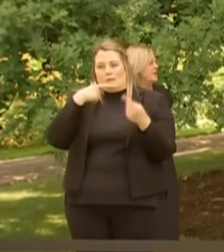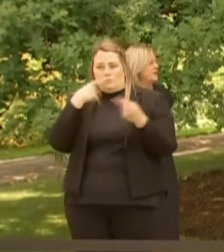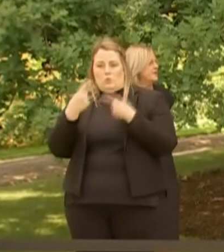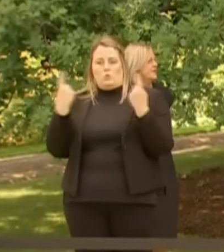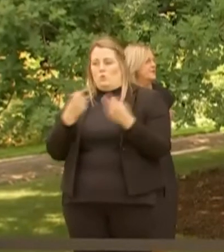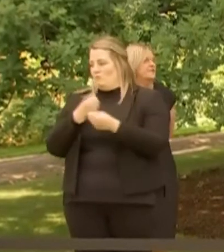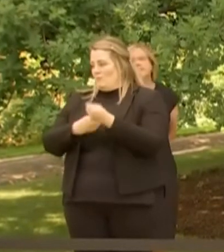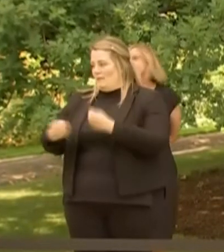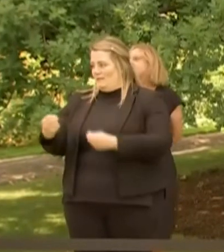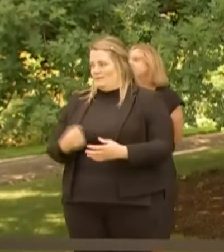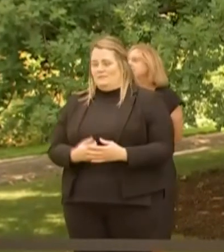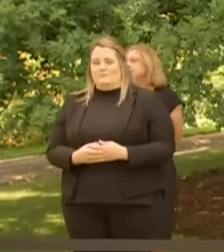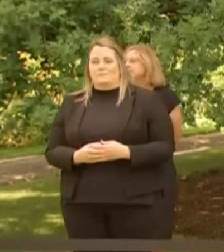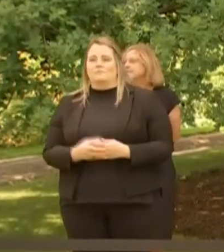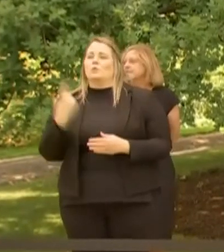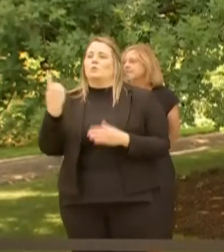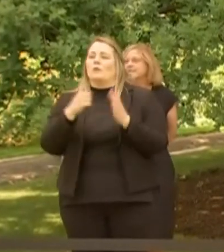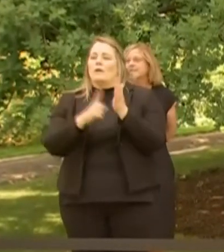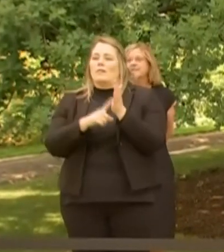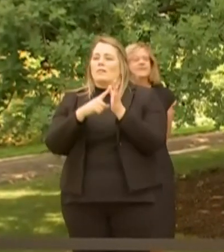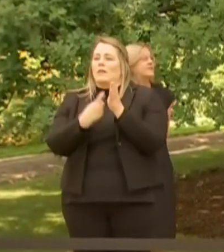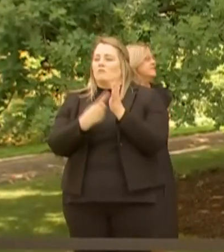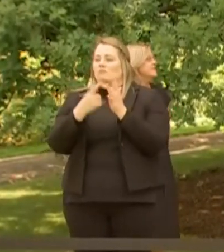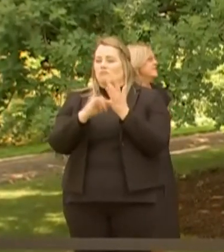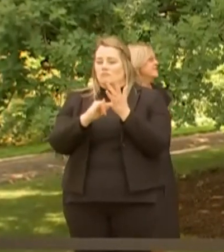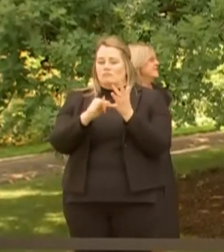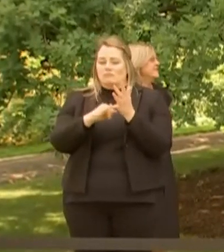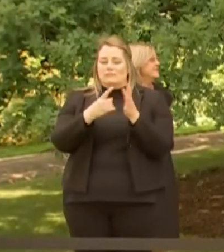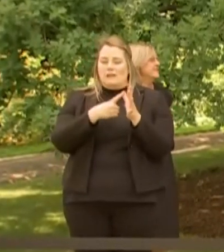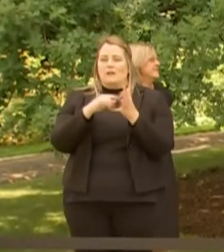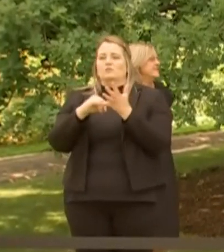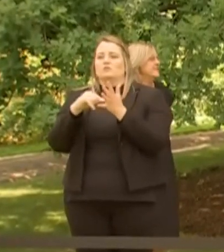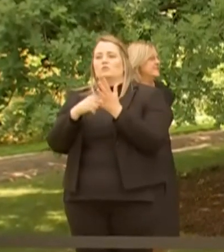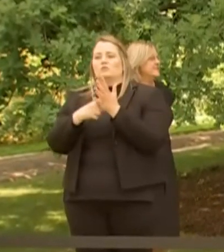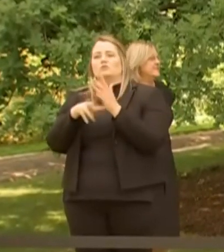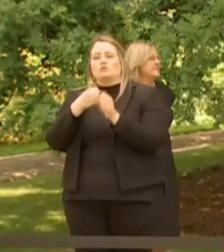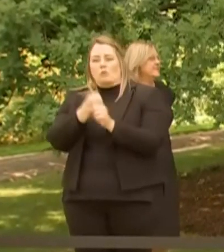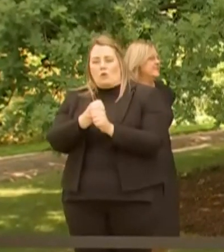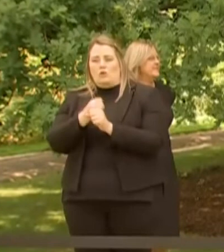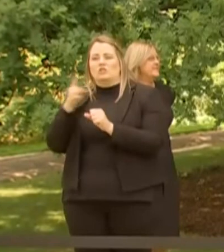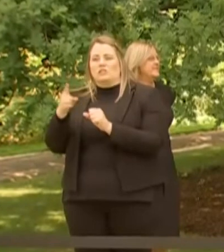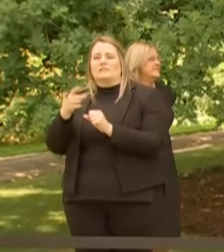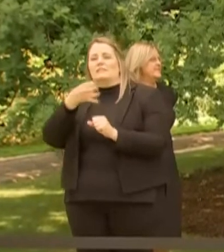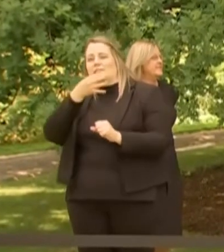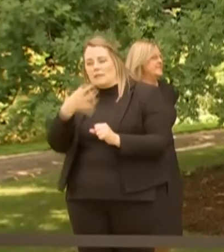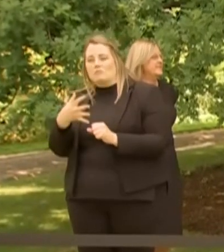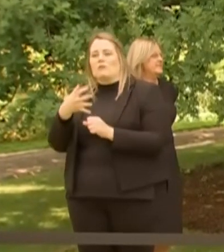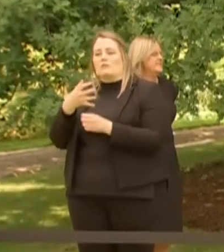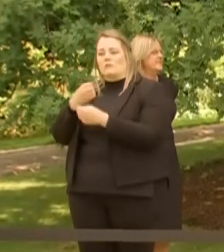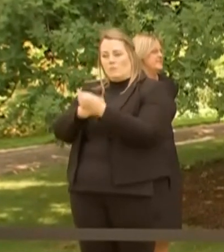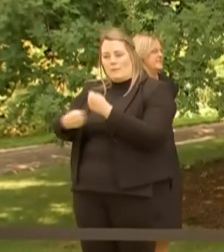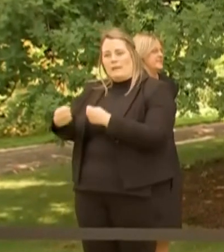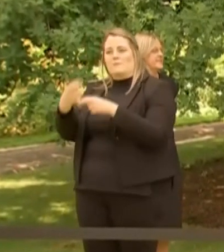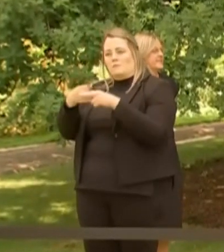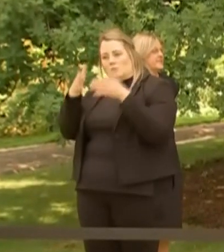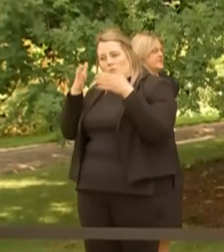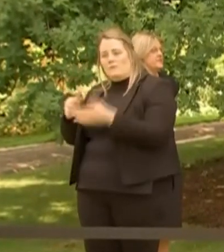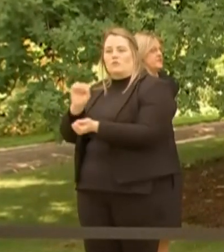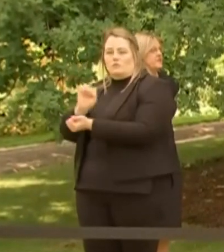Sure. The acting commissioner is Larissa Strong. And to answer your question about activity and